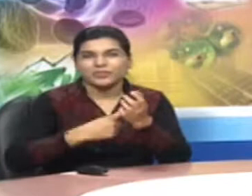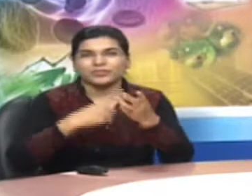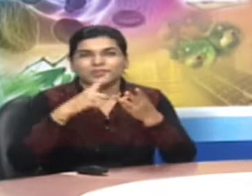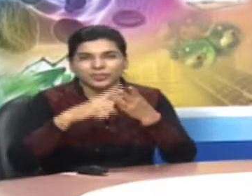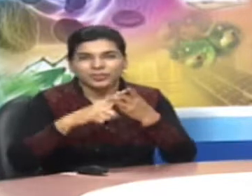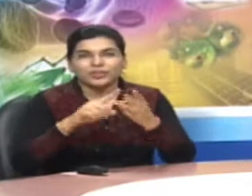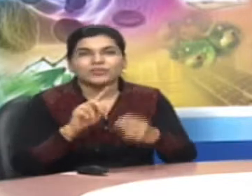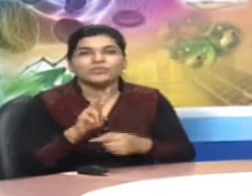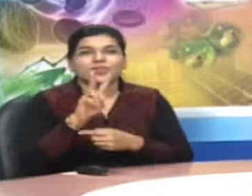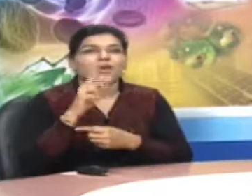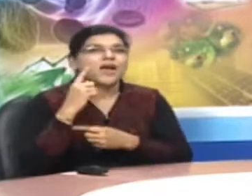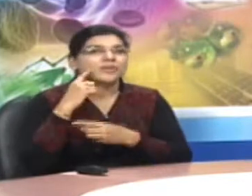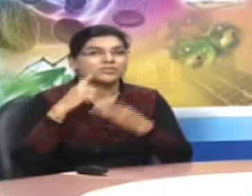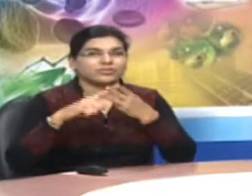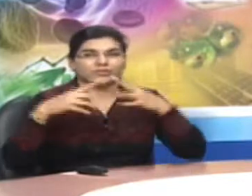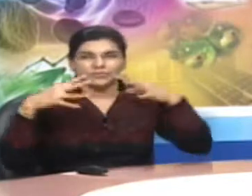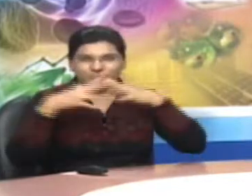so that we can see